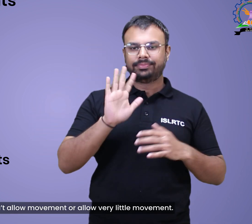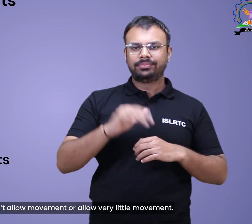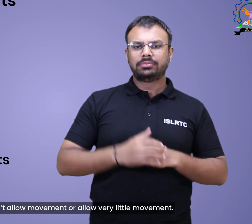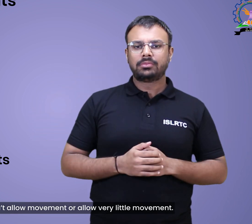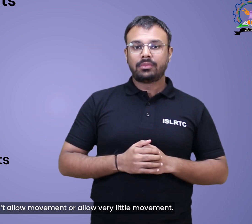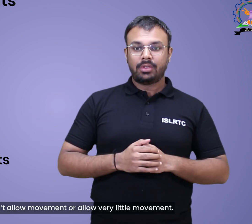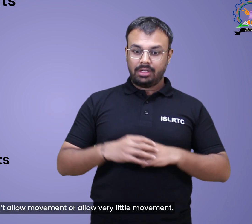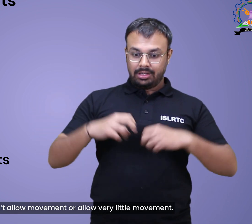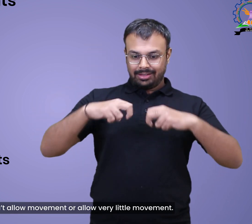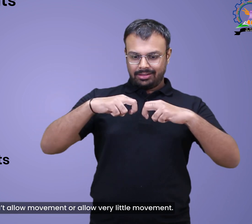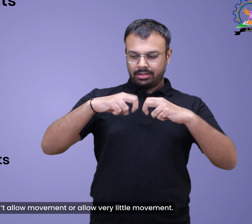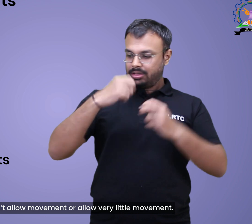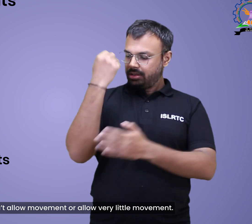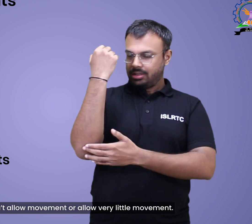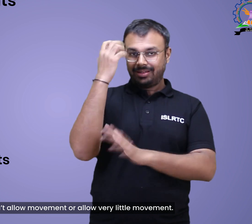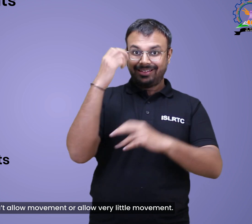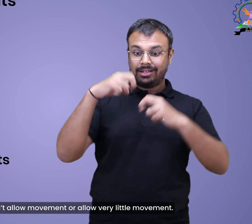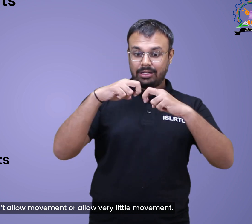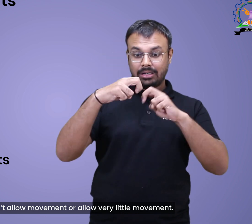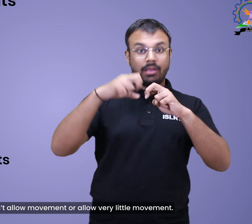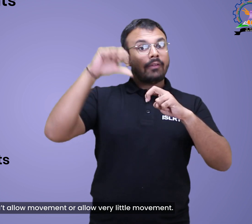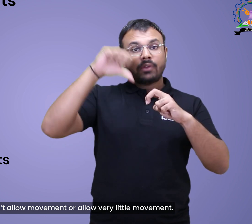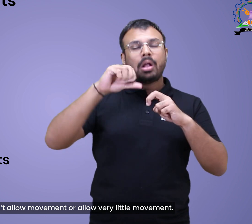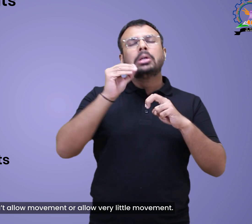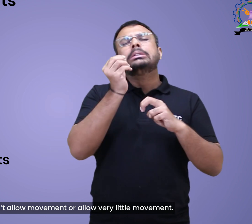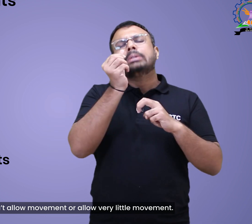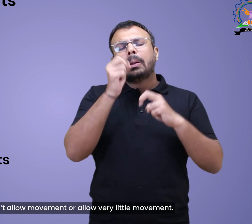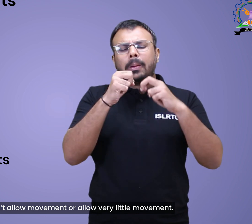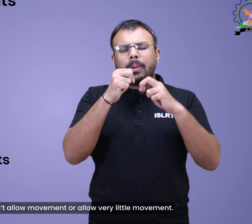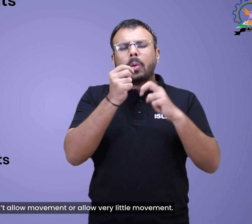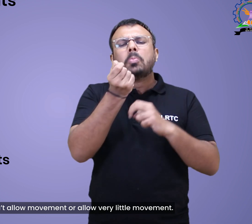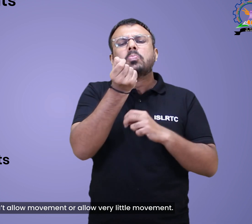These joints don't allow movement or allow very little movement.